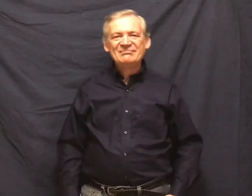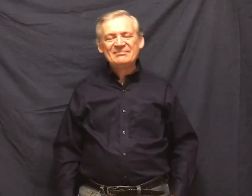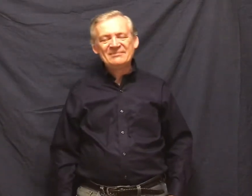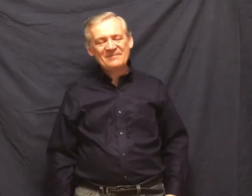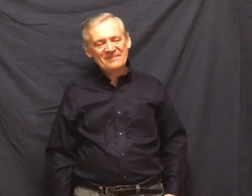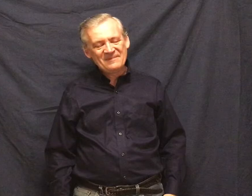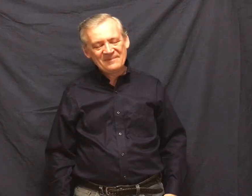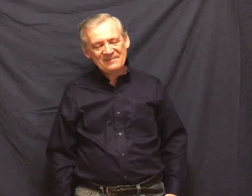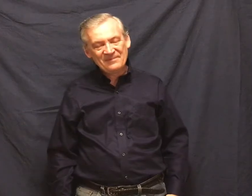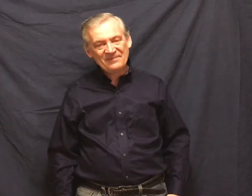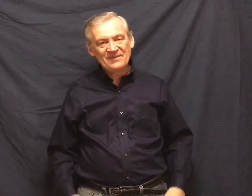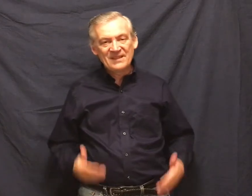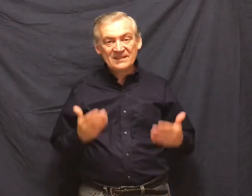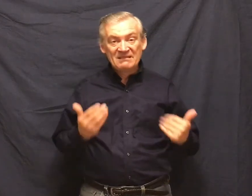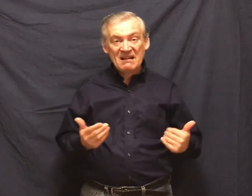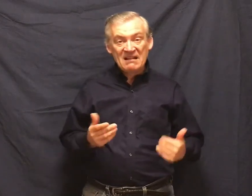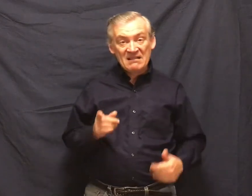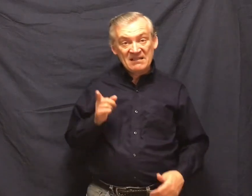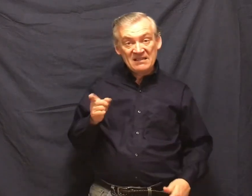His voice grew soft and persuasive.